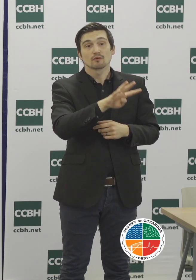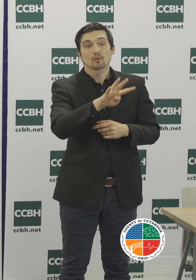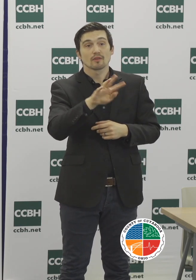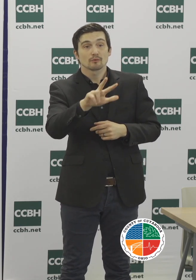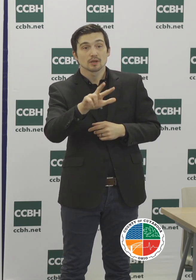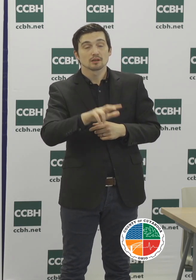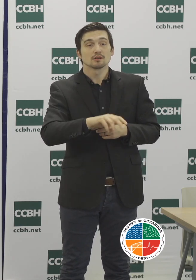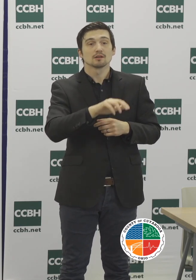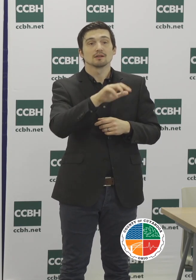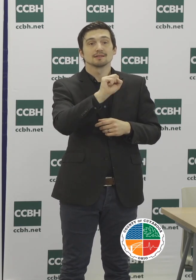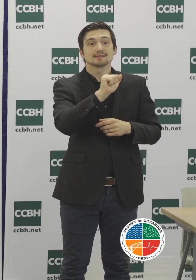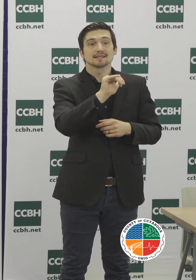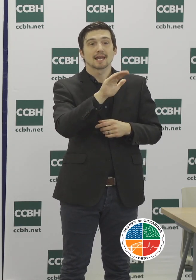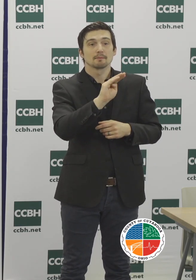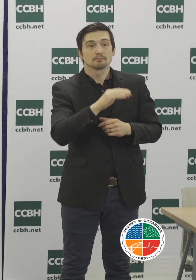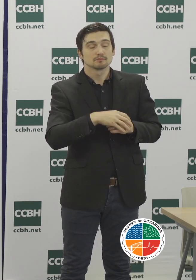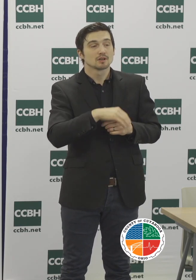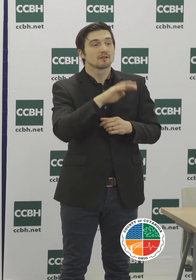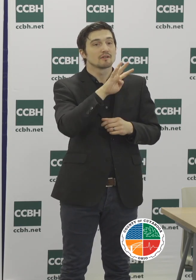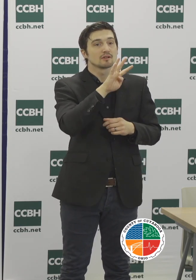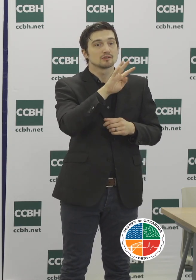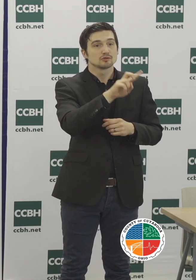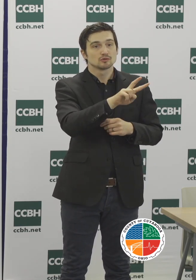216-443-SCAM. That's